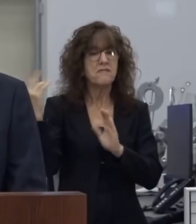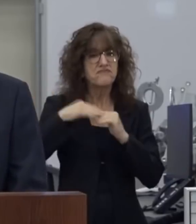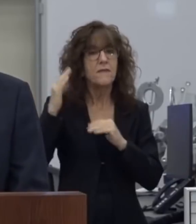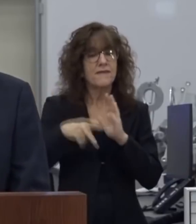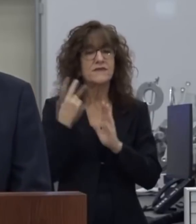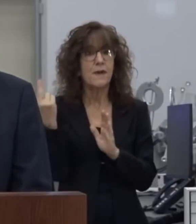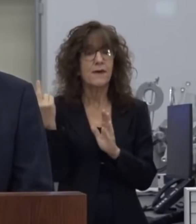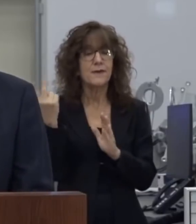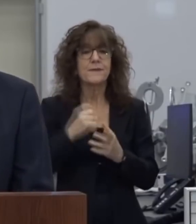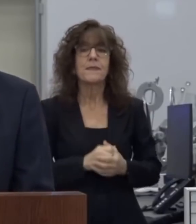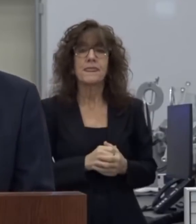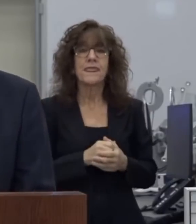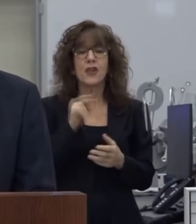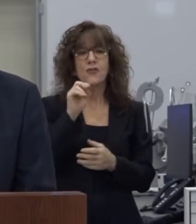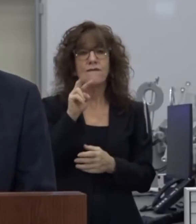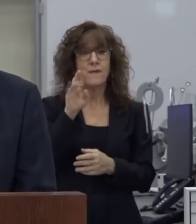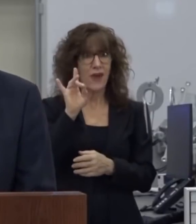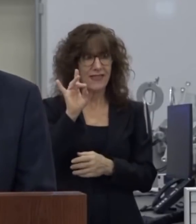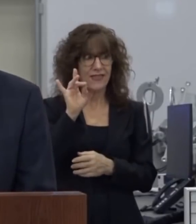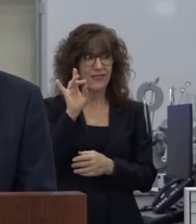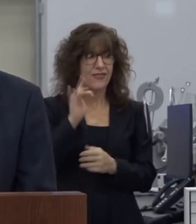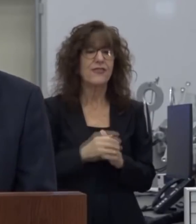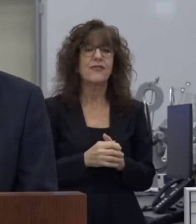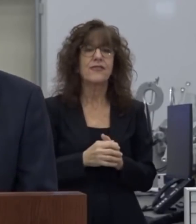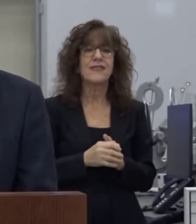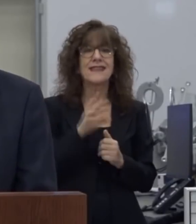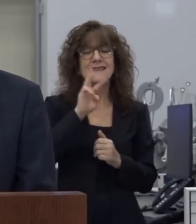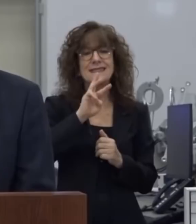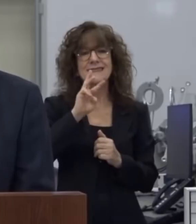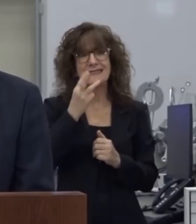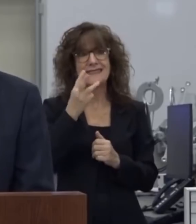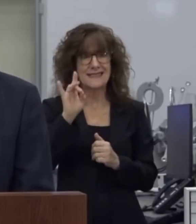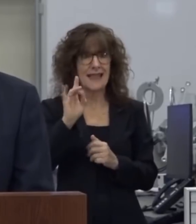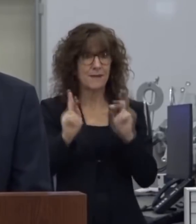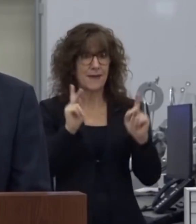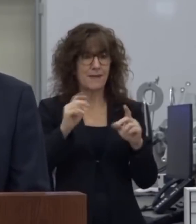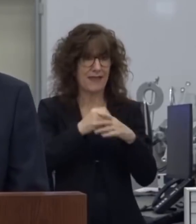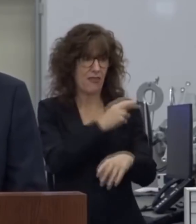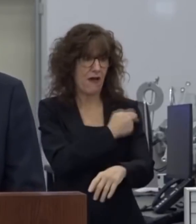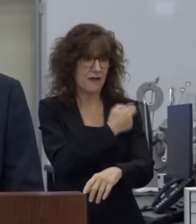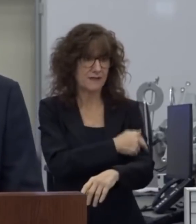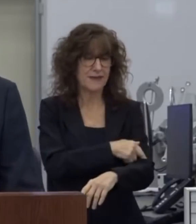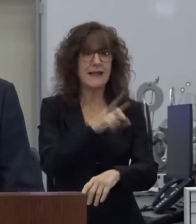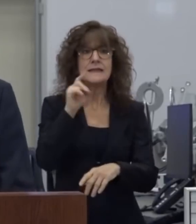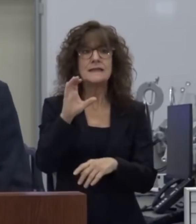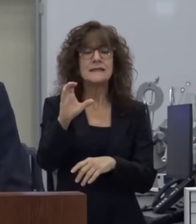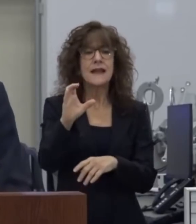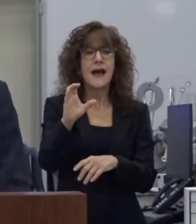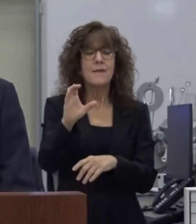hospitals. On November the 8th, there were 68 people hospitalized with COVID. On December the 8th, there